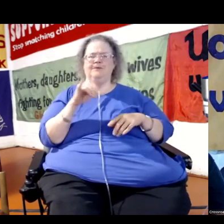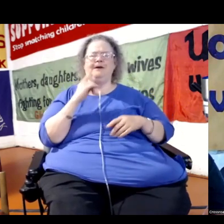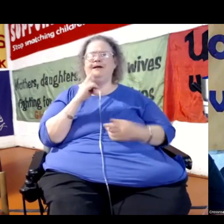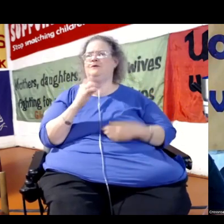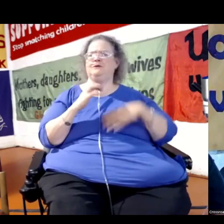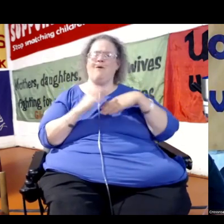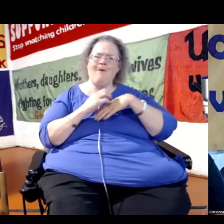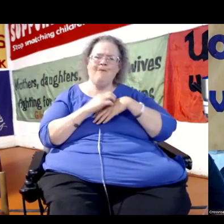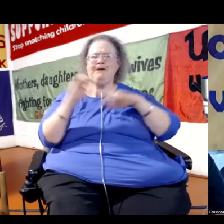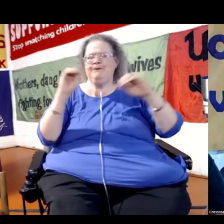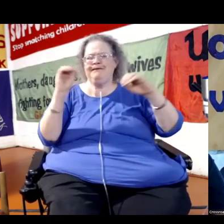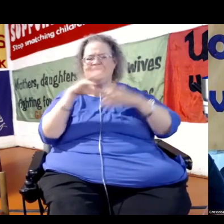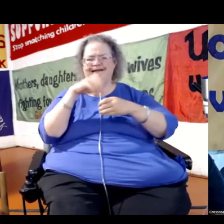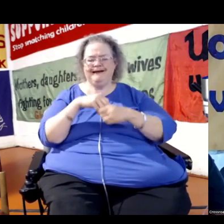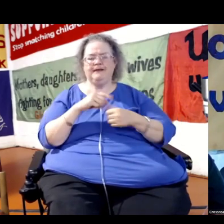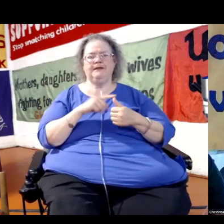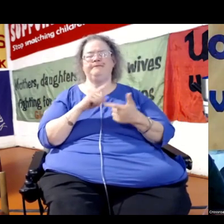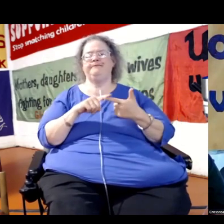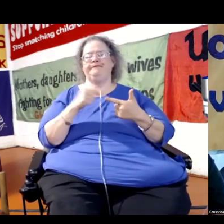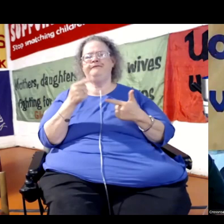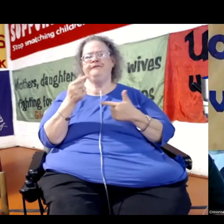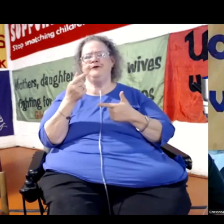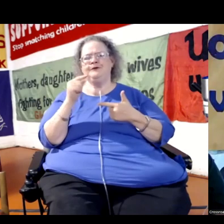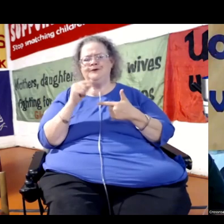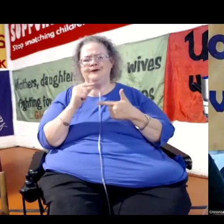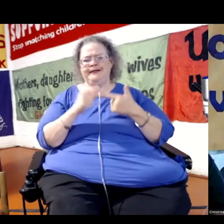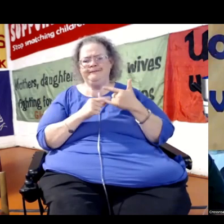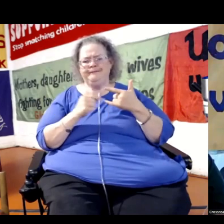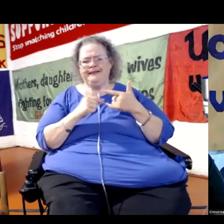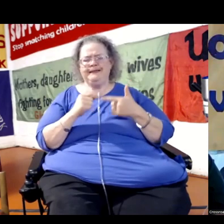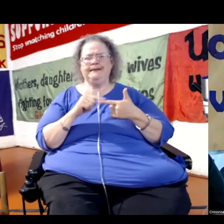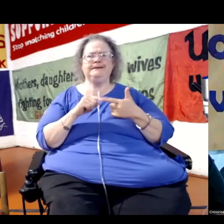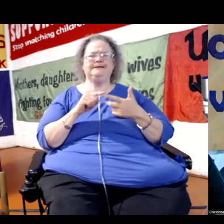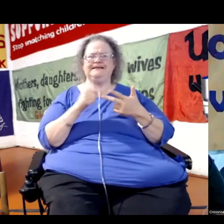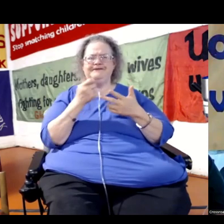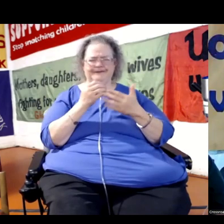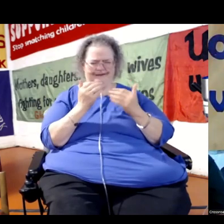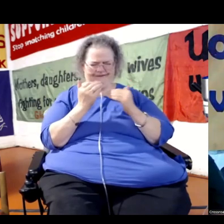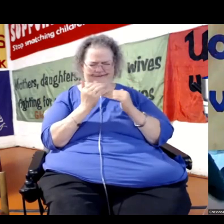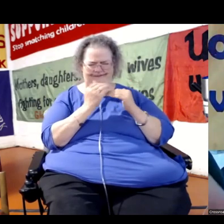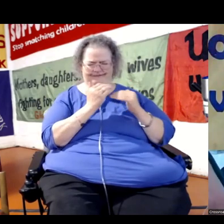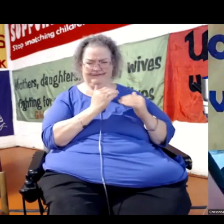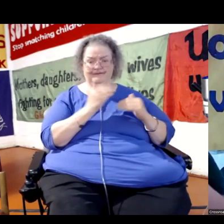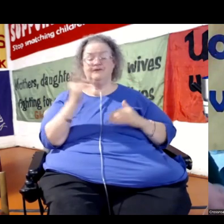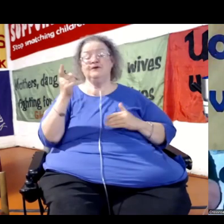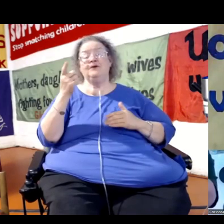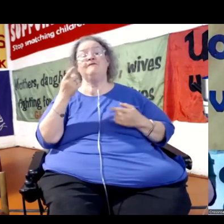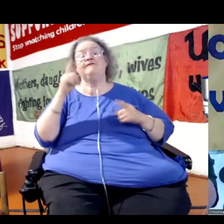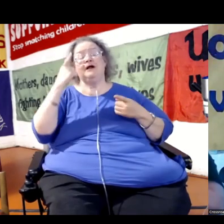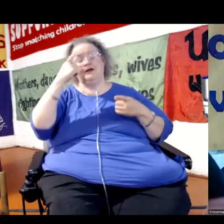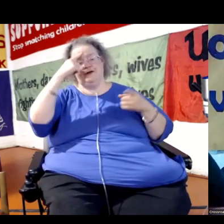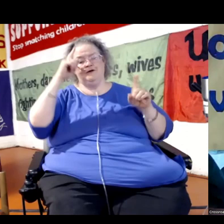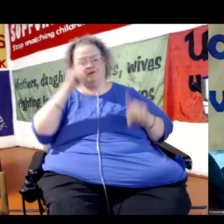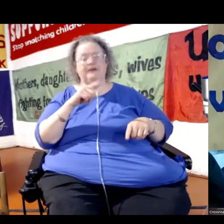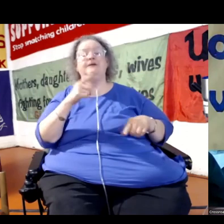beans and stuff like that. And so they agreed that we would have a poor people's, you know,